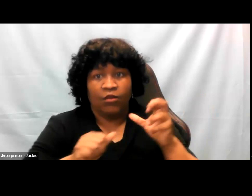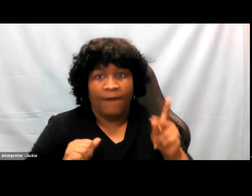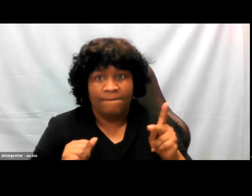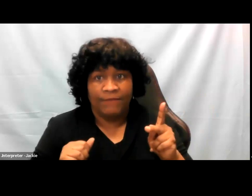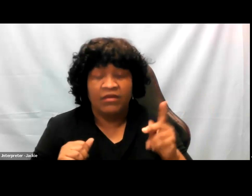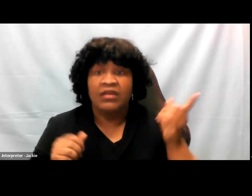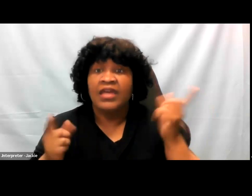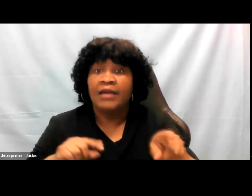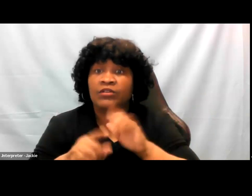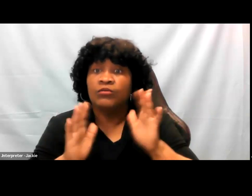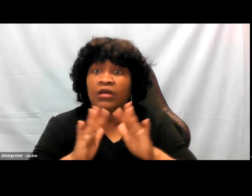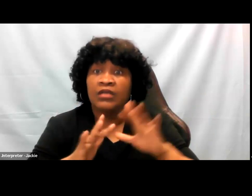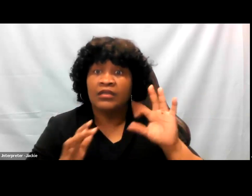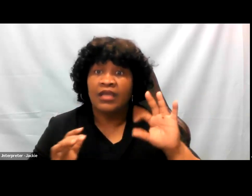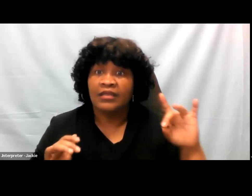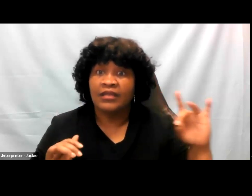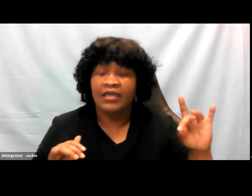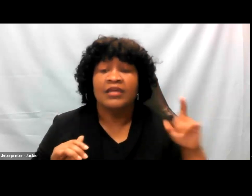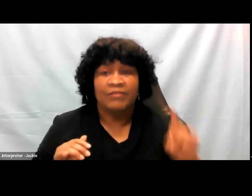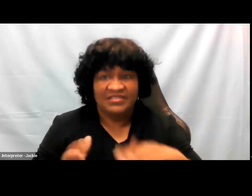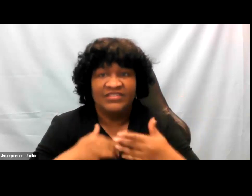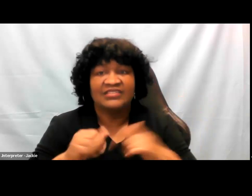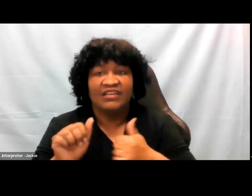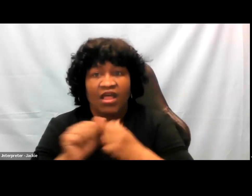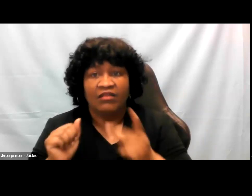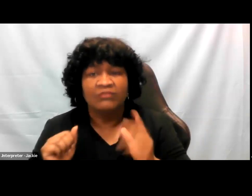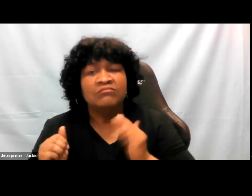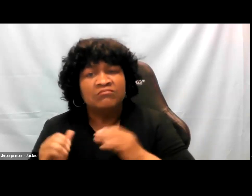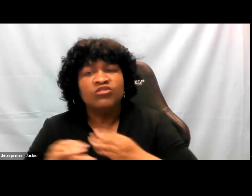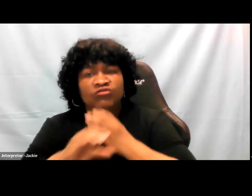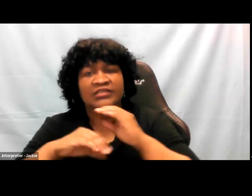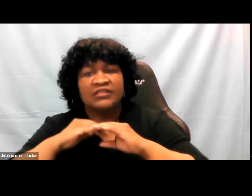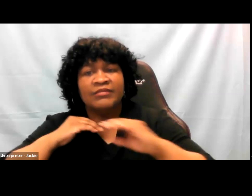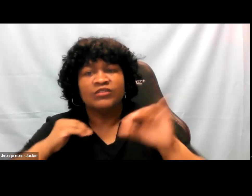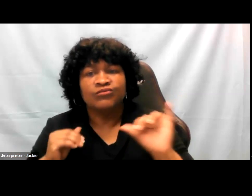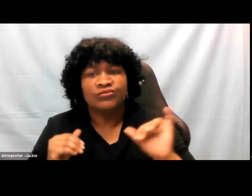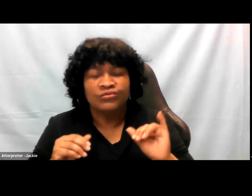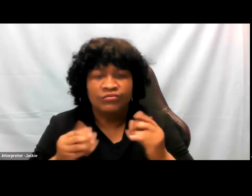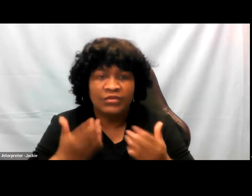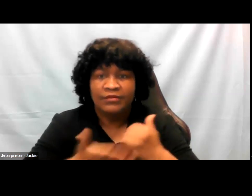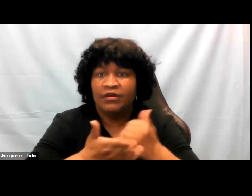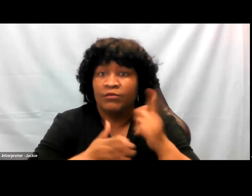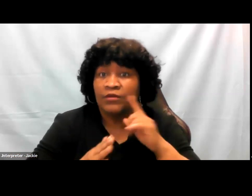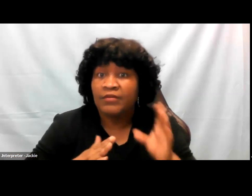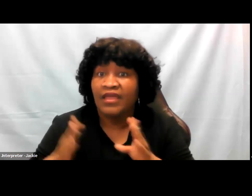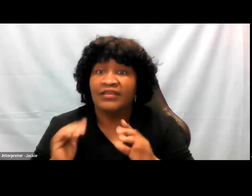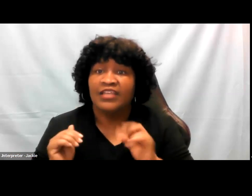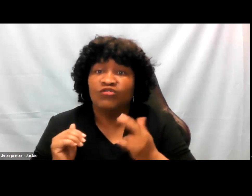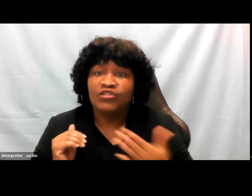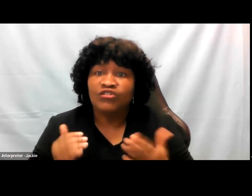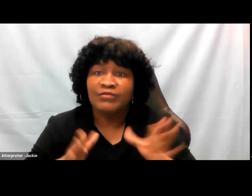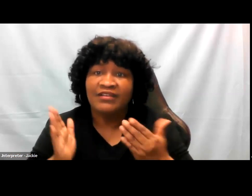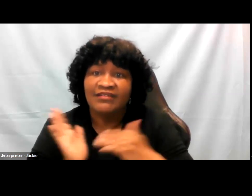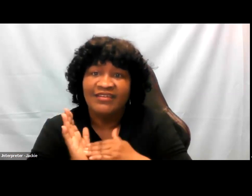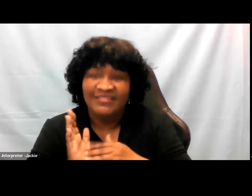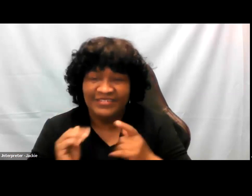contacts 988. And I think that's part of crisis stabilization as well, and thinking about just maybe helping with that planning and resource planning. So just we